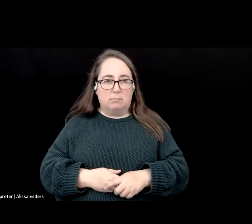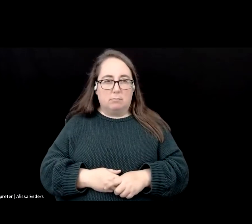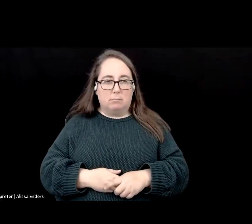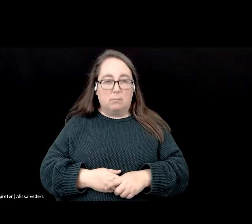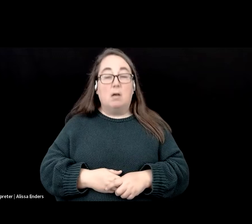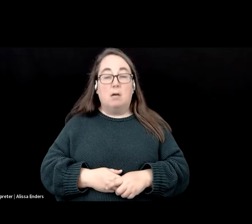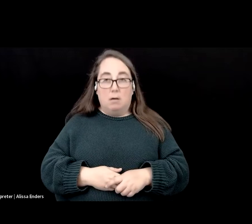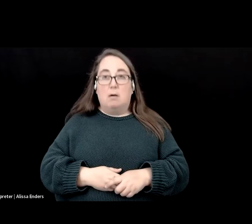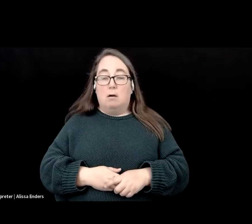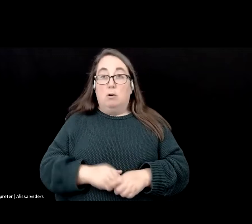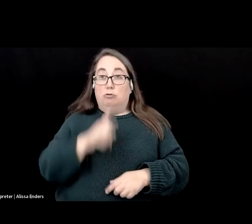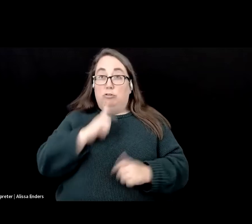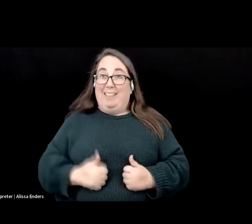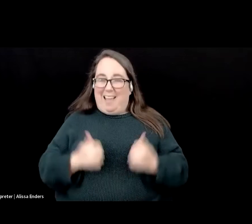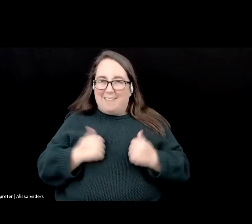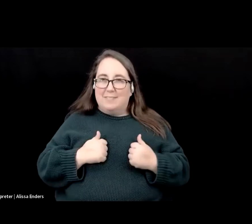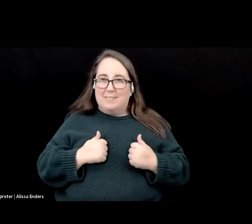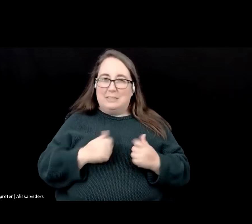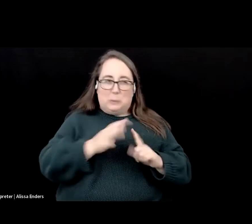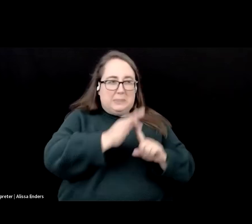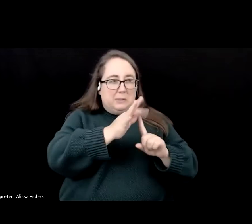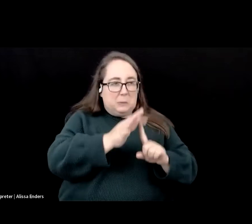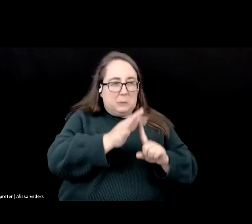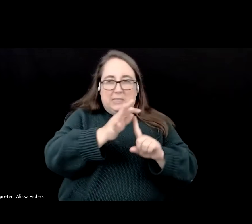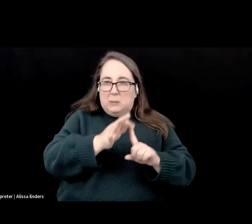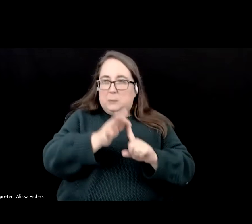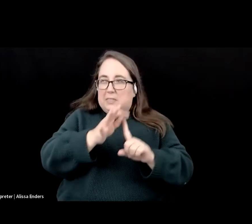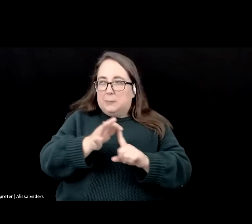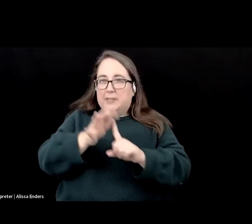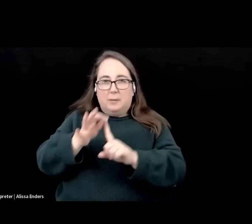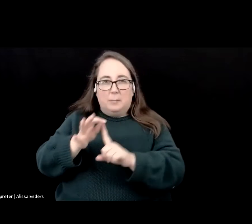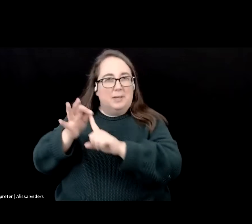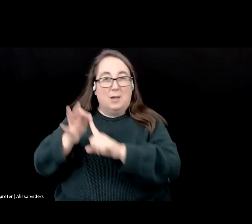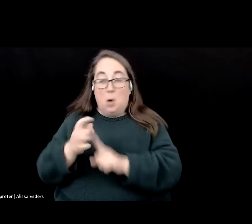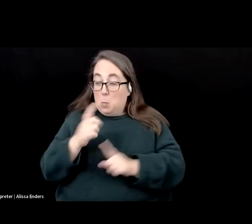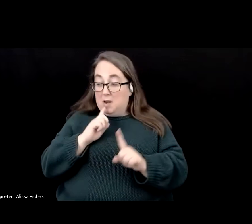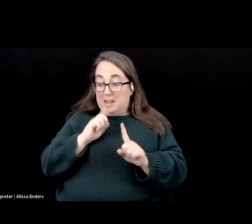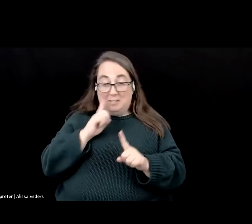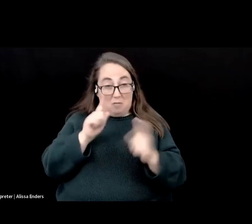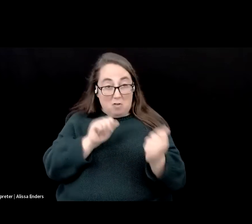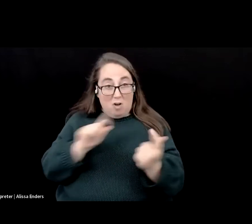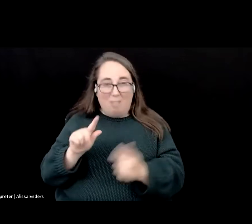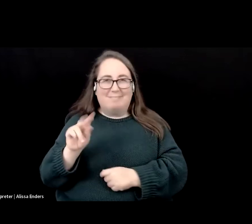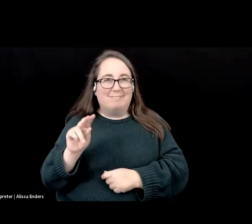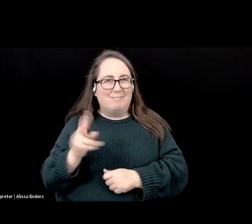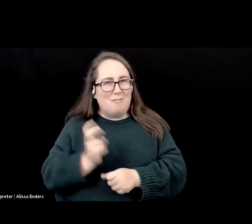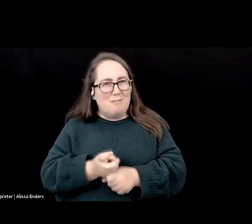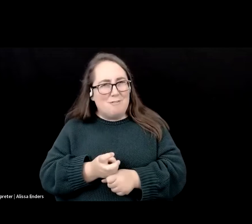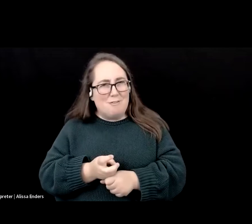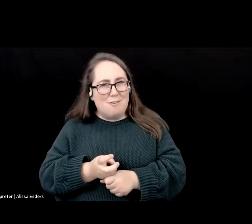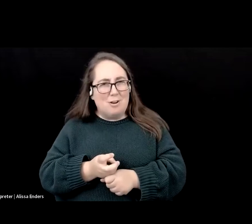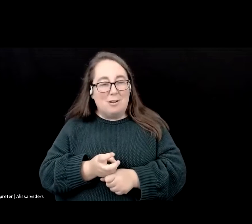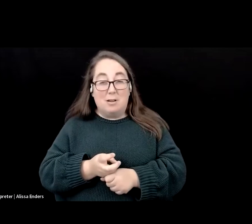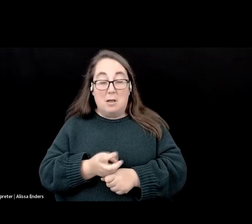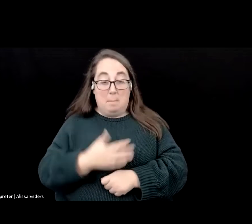of their messiness, it becomes harder to see one answer as always right, one side as always having the high ground, the other